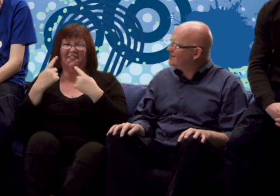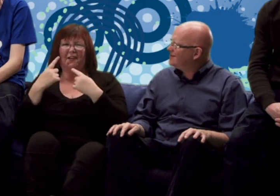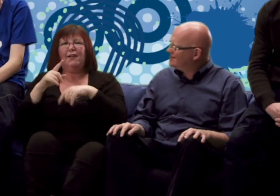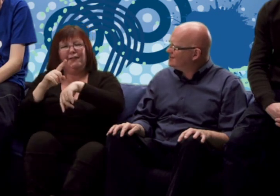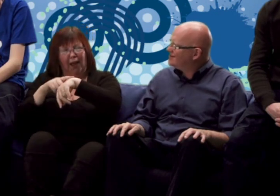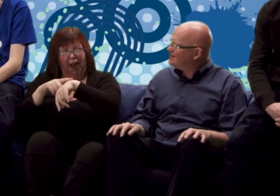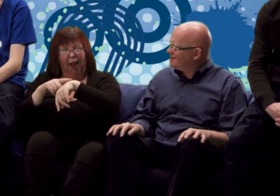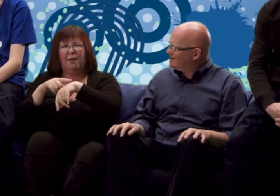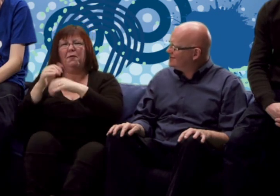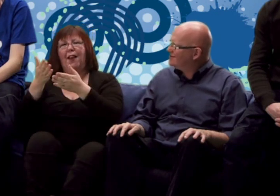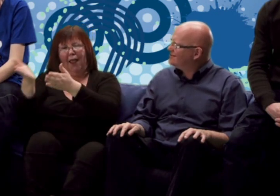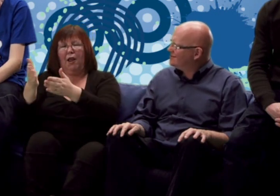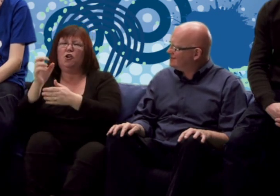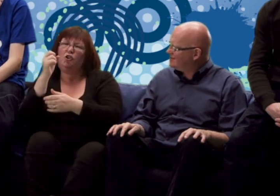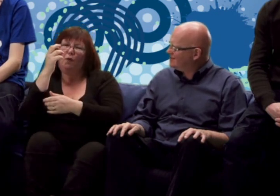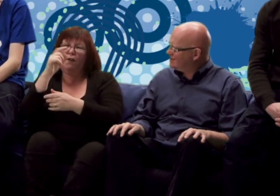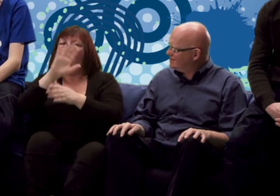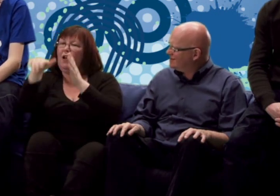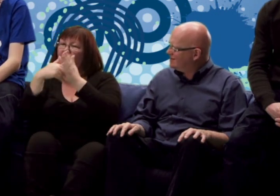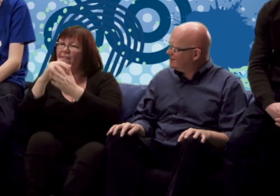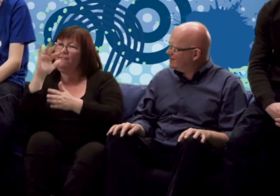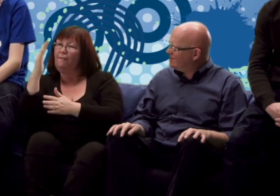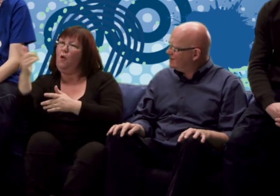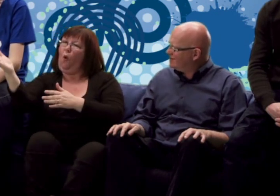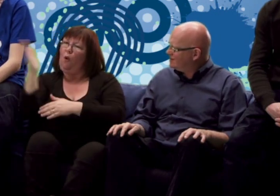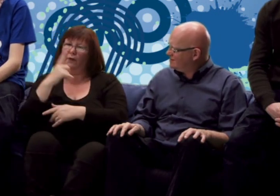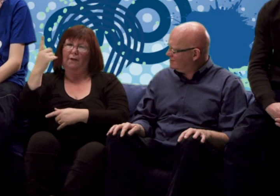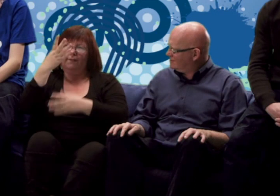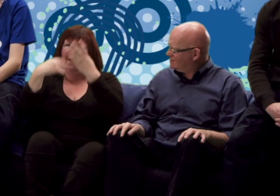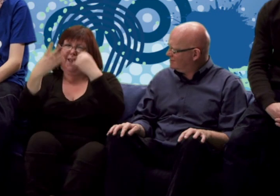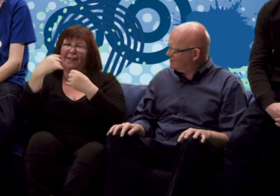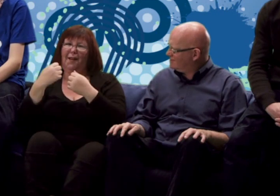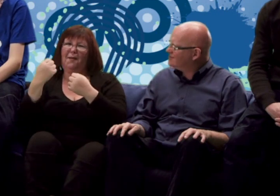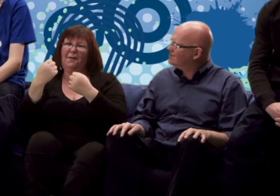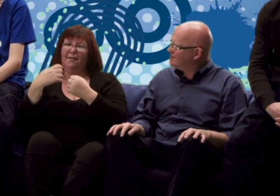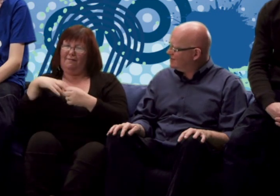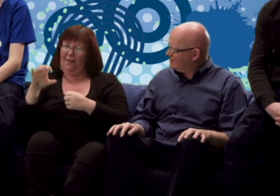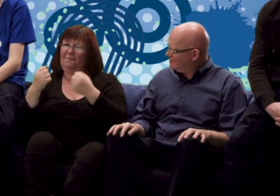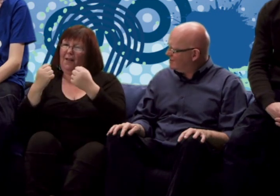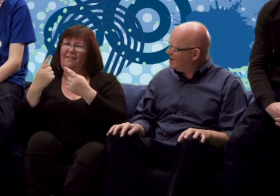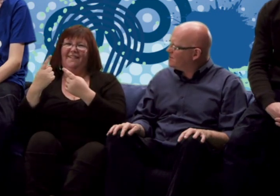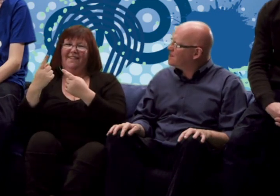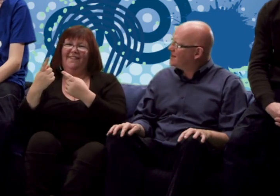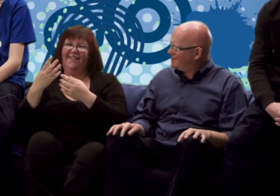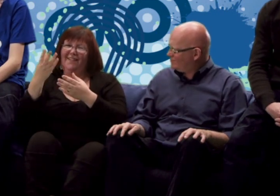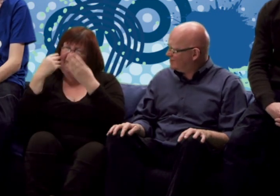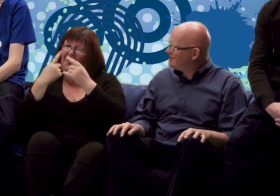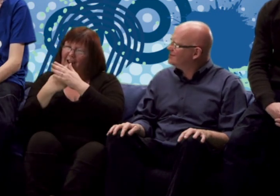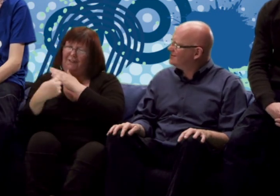able to let them go and be independent, and it's their time. If you give them a time, a deadline that they have to be home by, and the bus